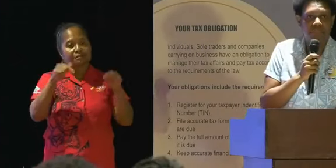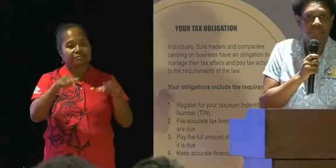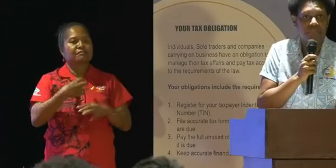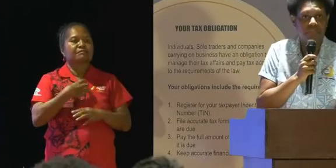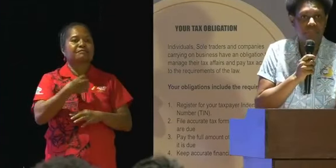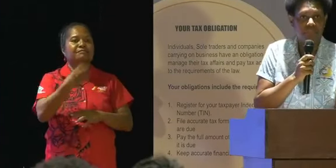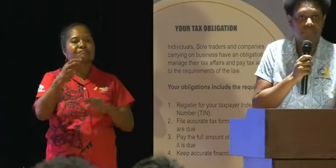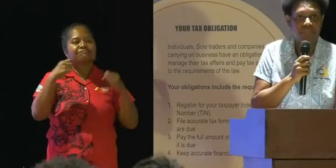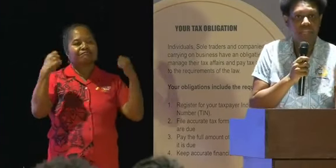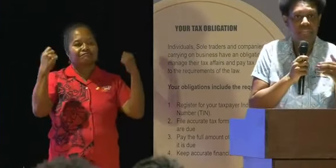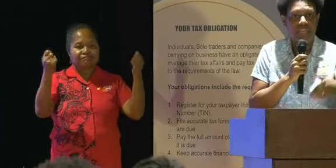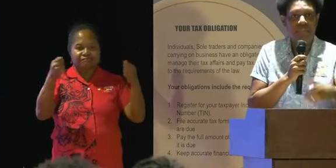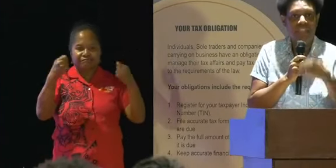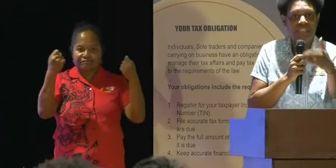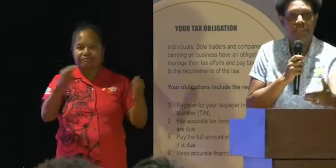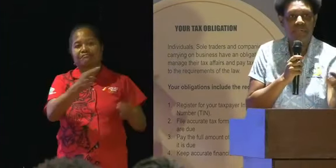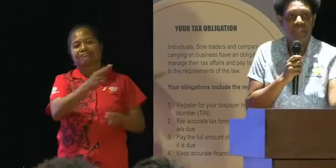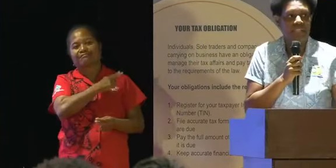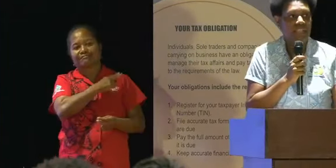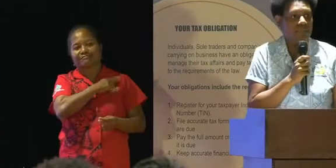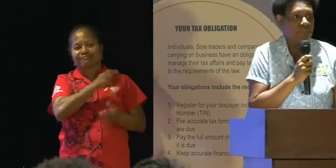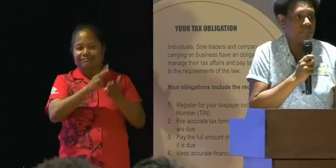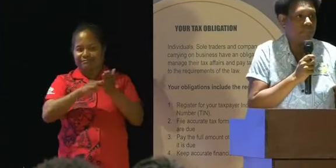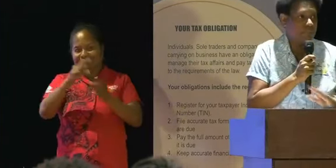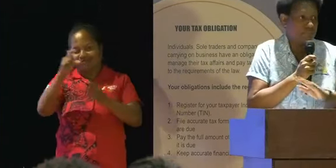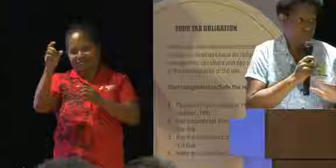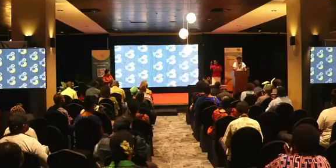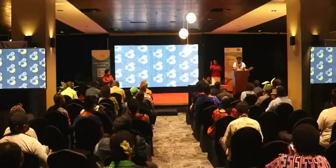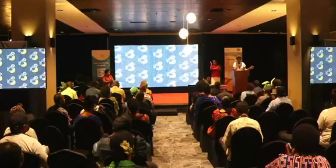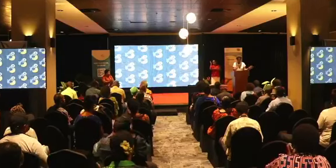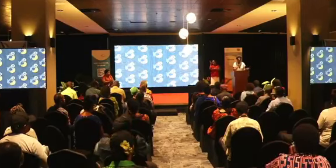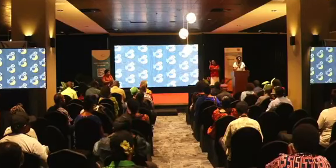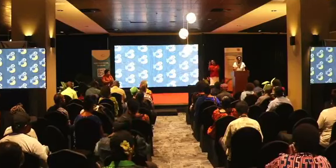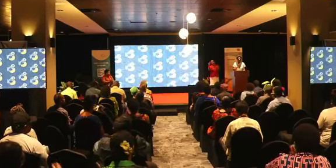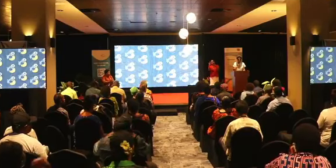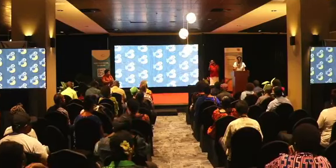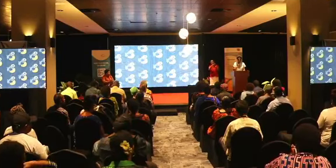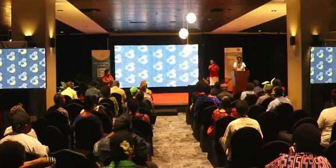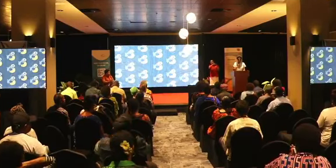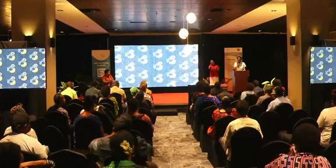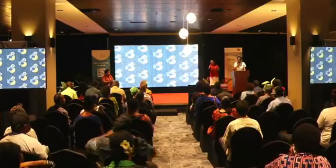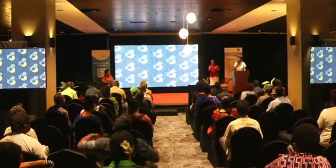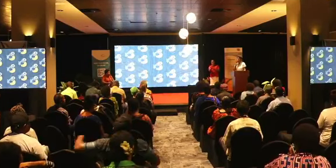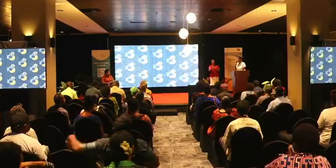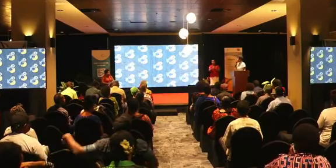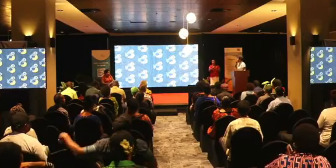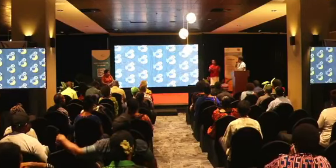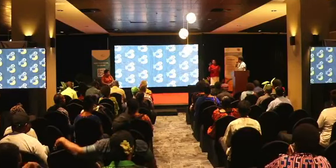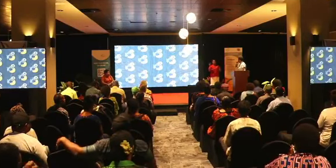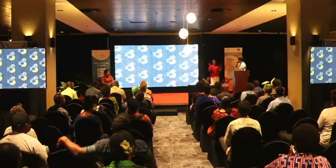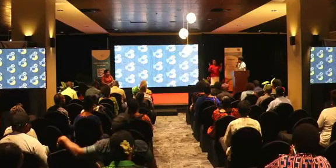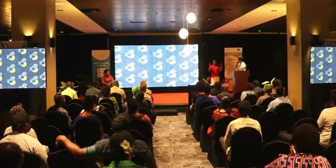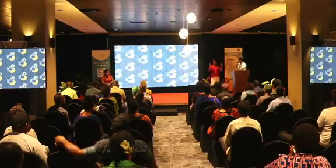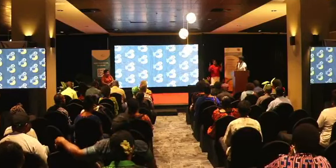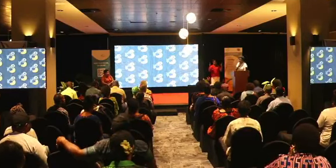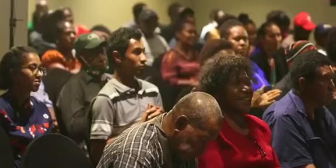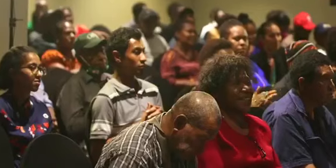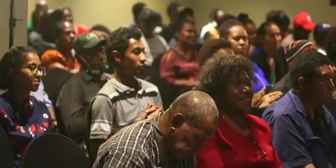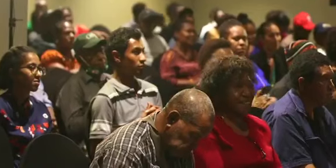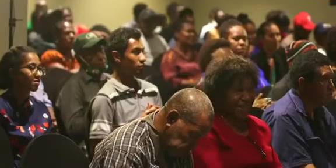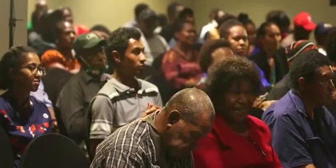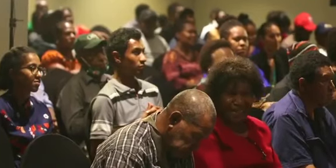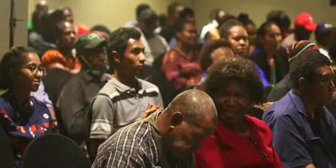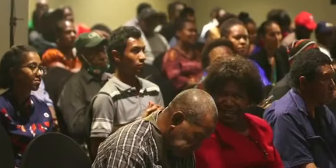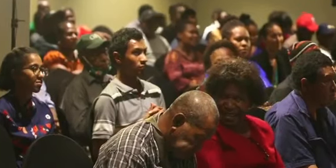less performed the roles of MC and presenter throughout the 4 days. So you may talk. Thank you to Hilda